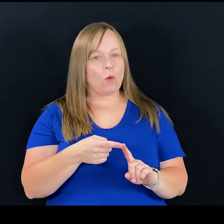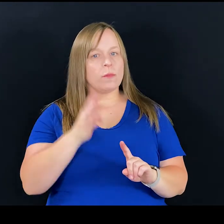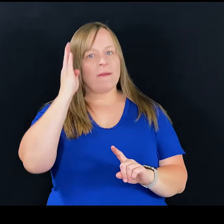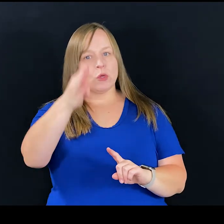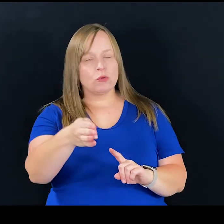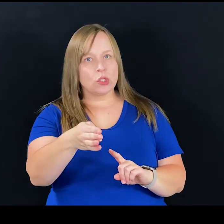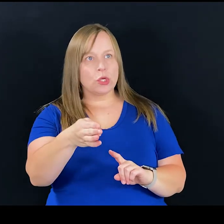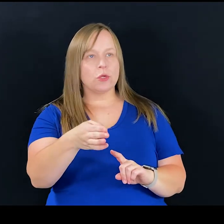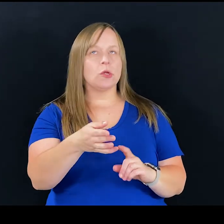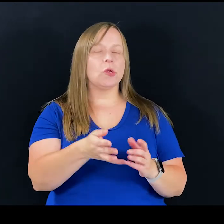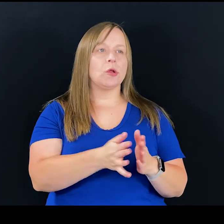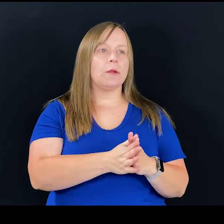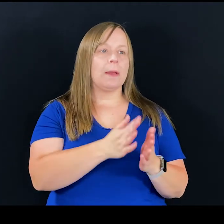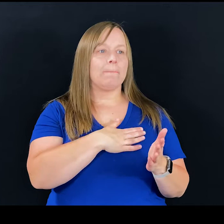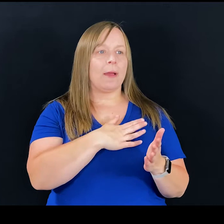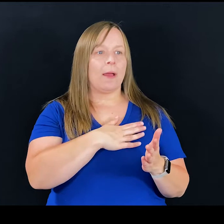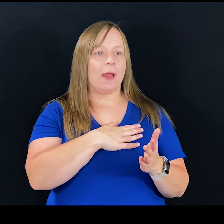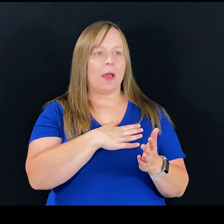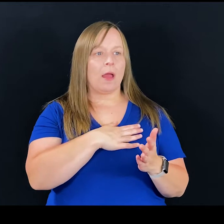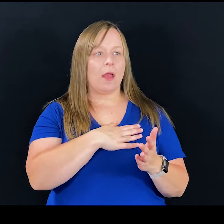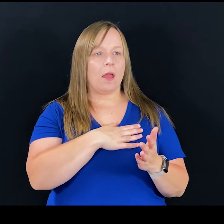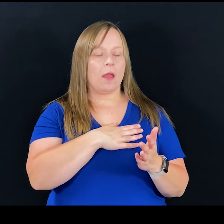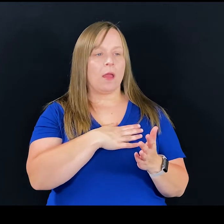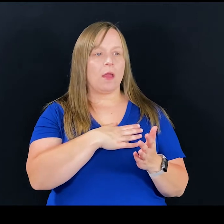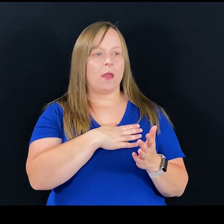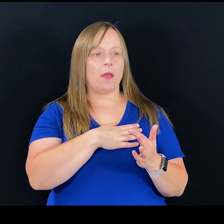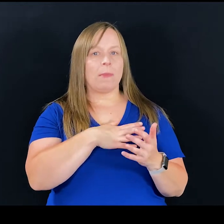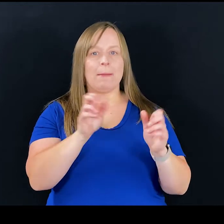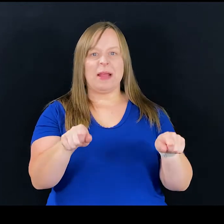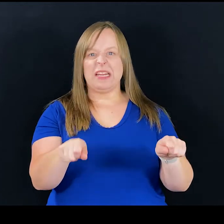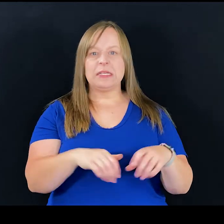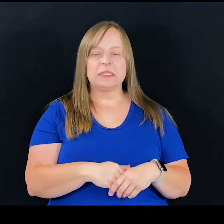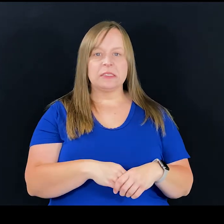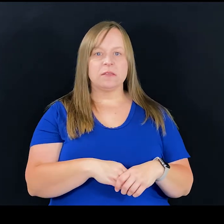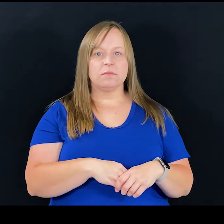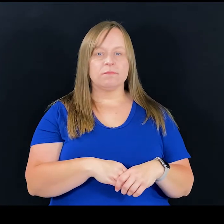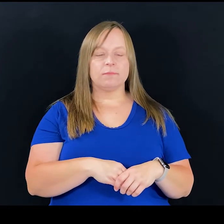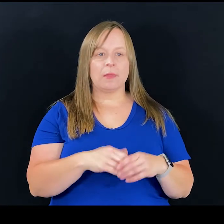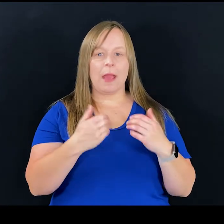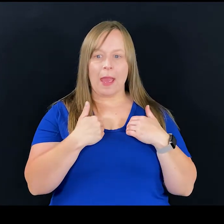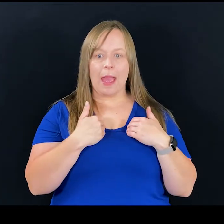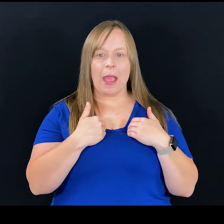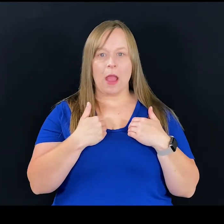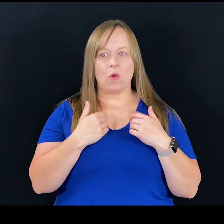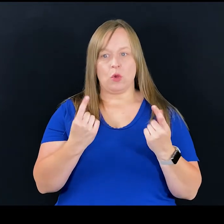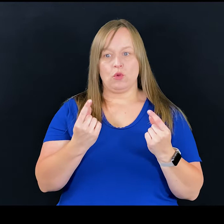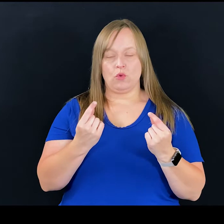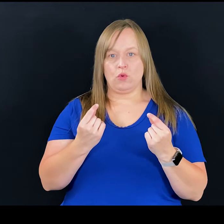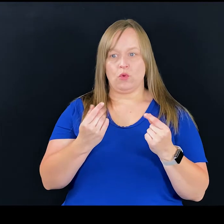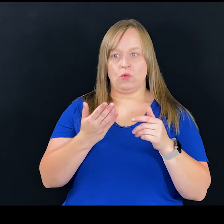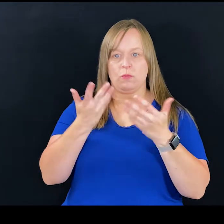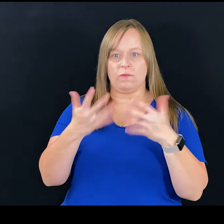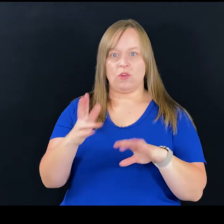goals, my future, and my my abilities. I had what I